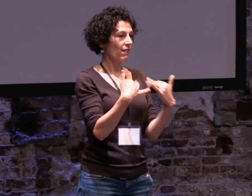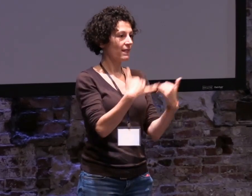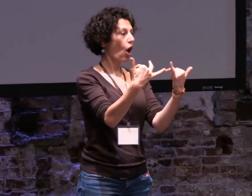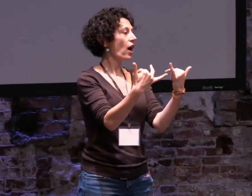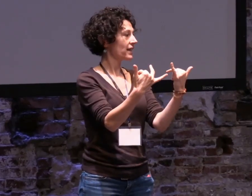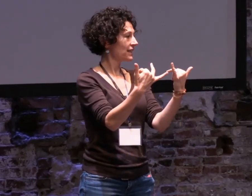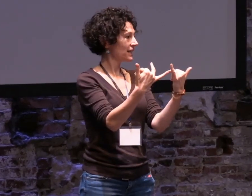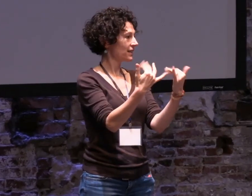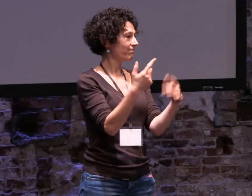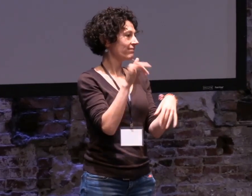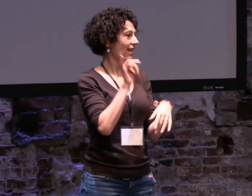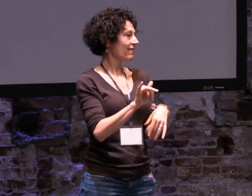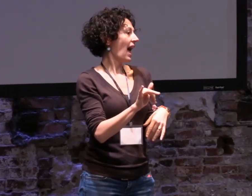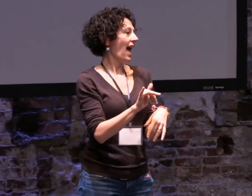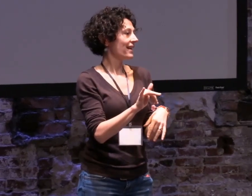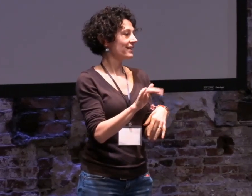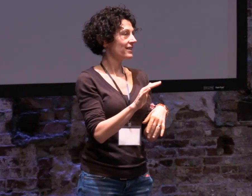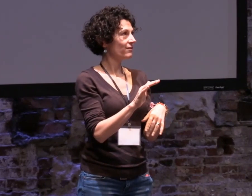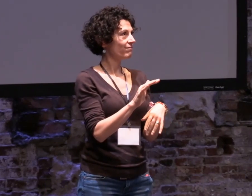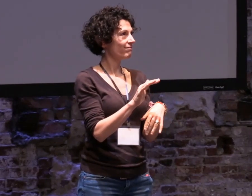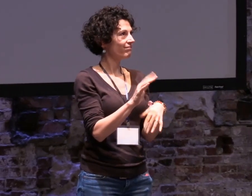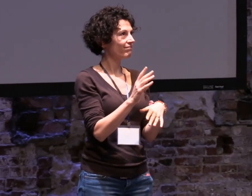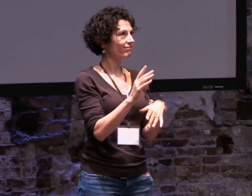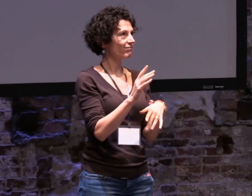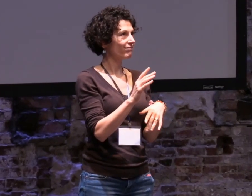how to interact with the audience.